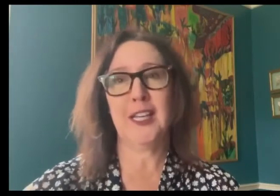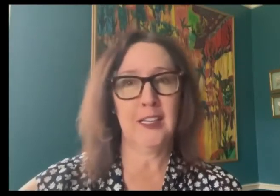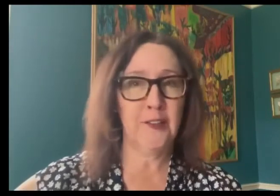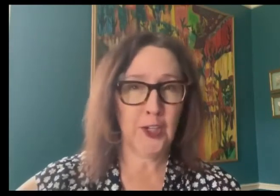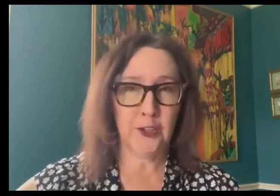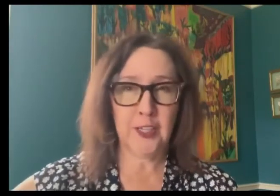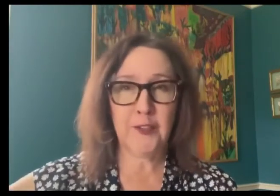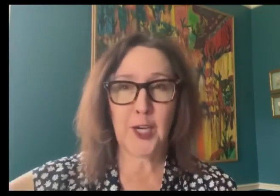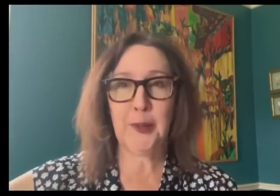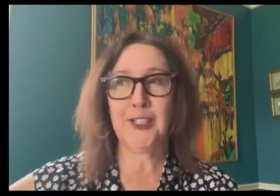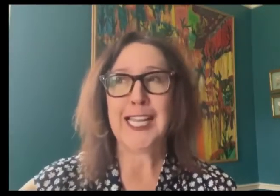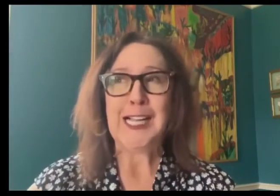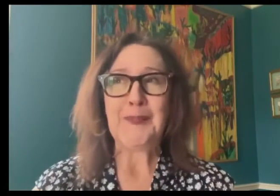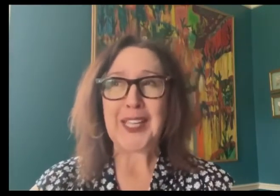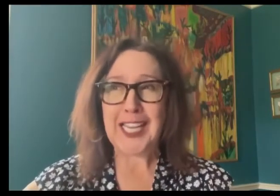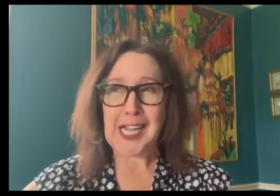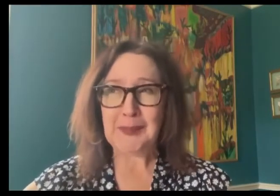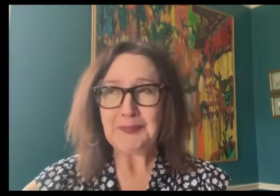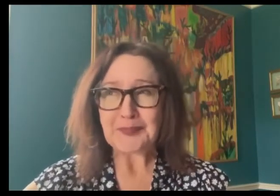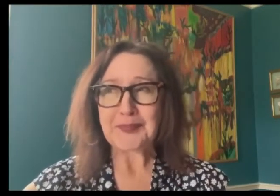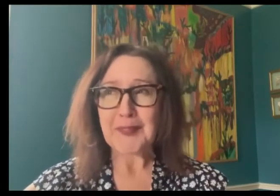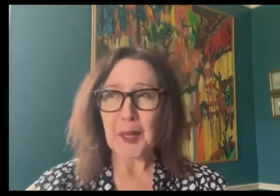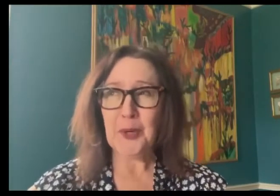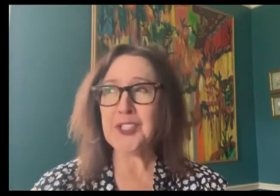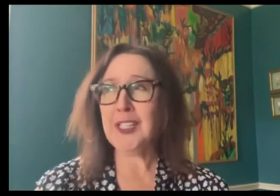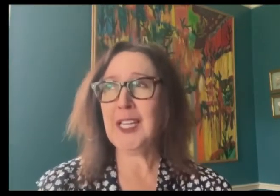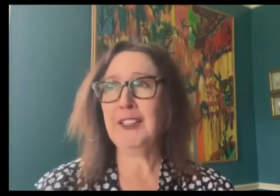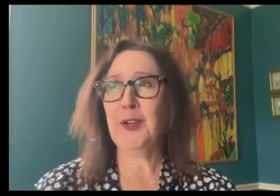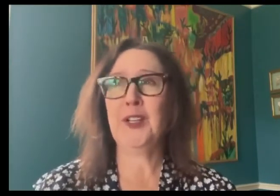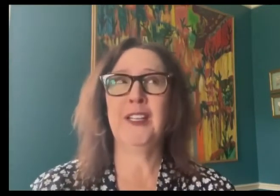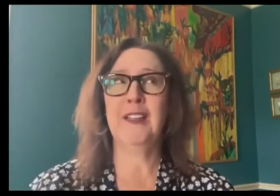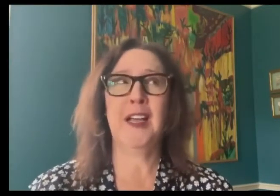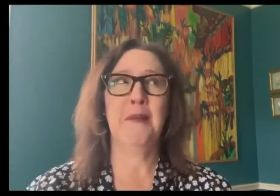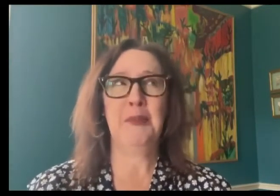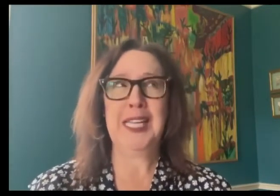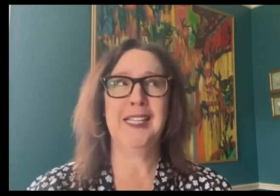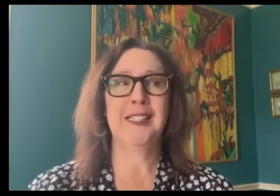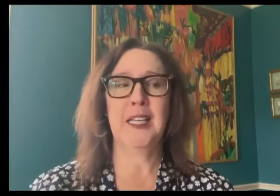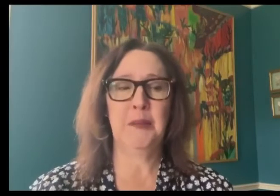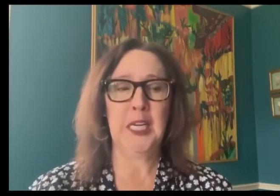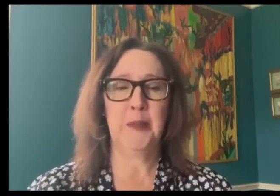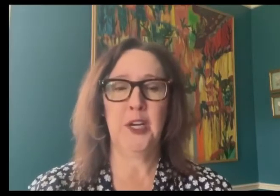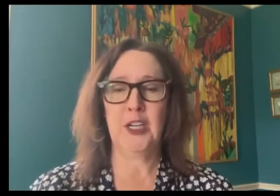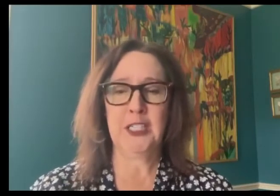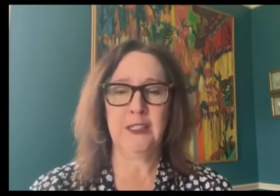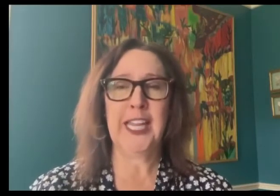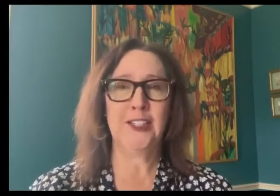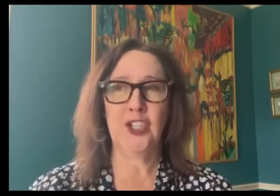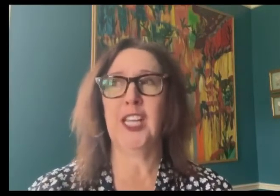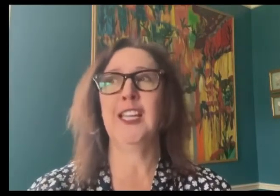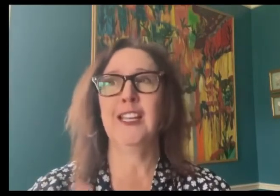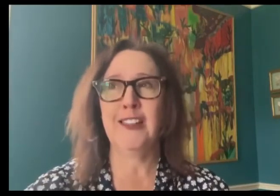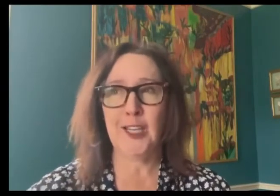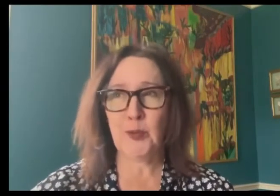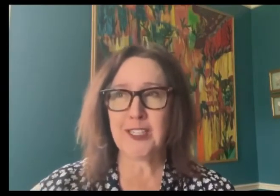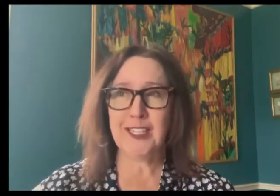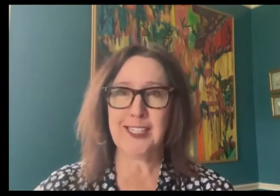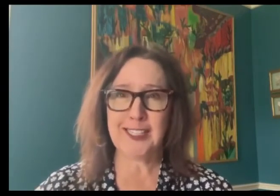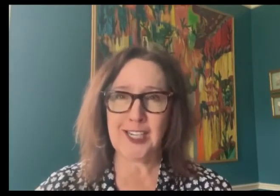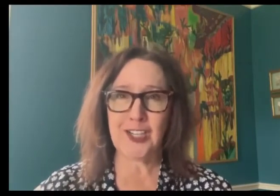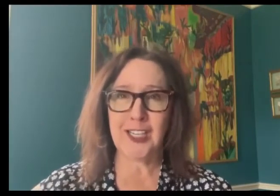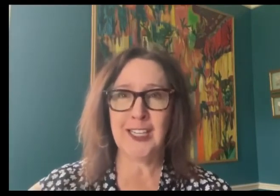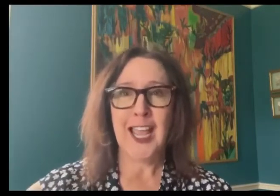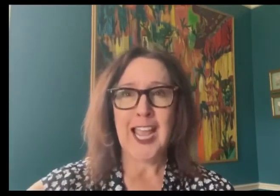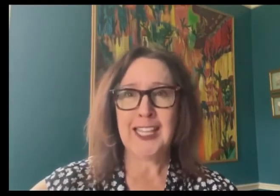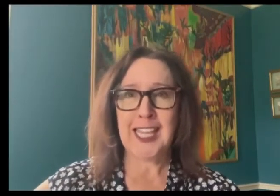and it goes down a conveyor belt. And I personally loaded beans and peanut butter and canned chicken, and then it went to the